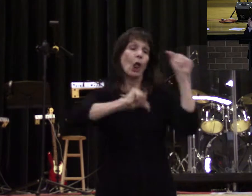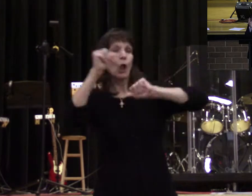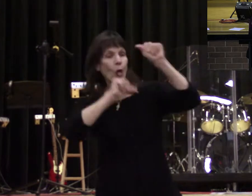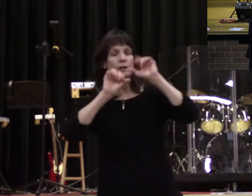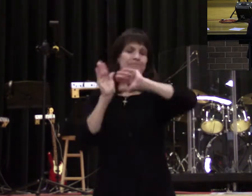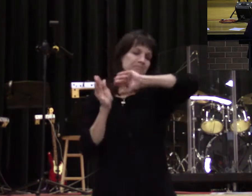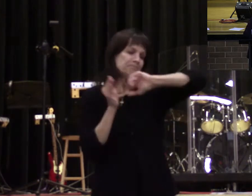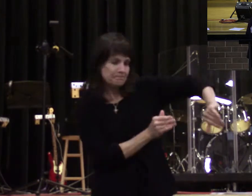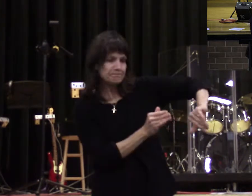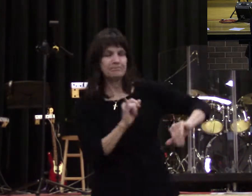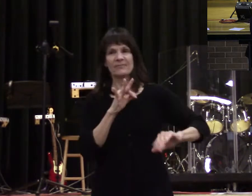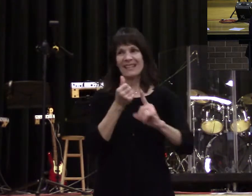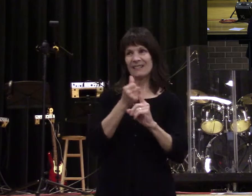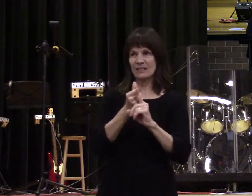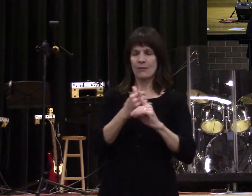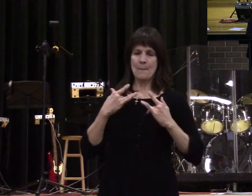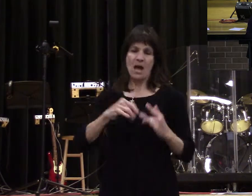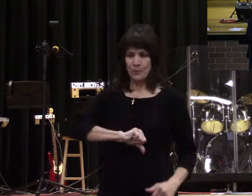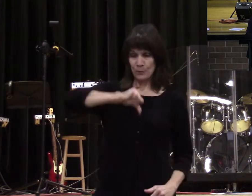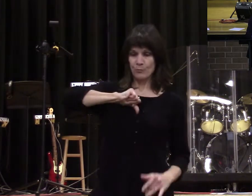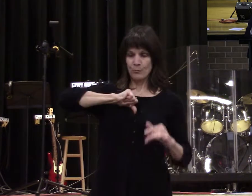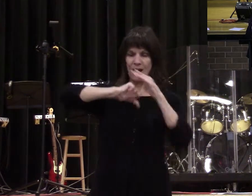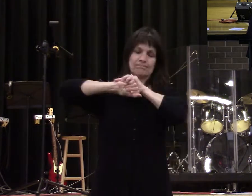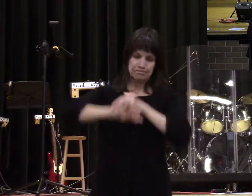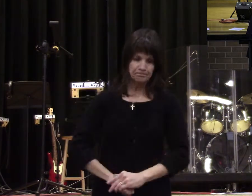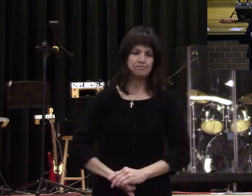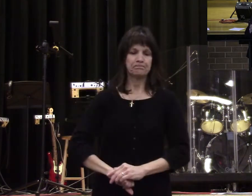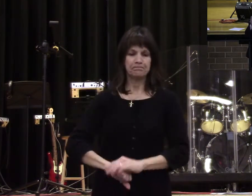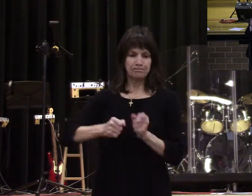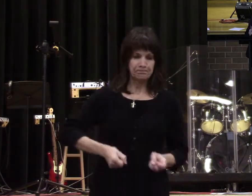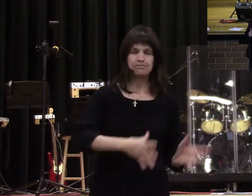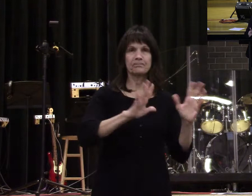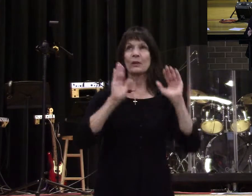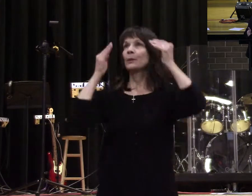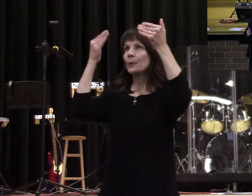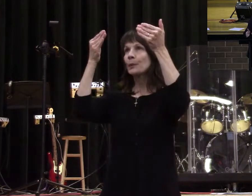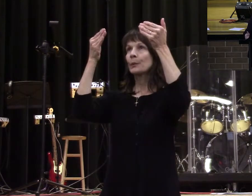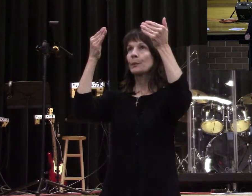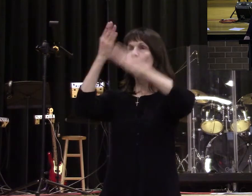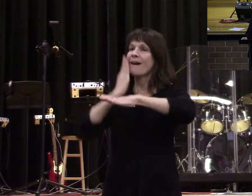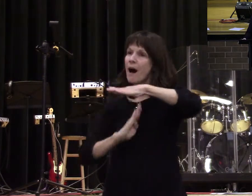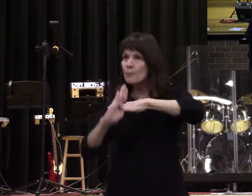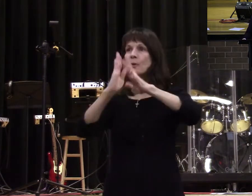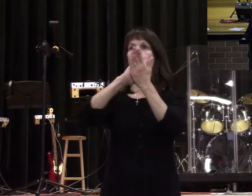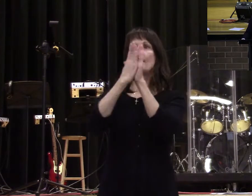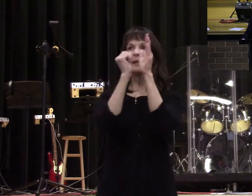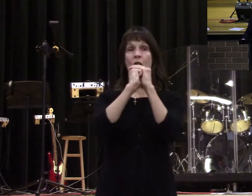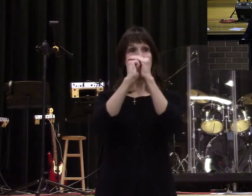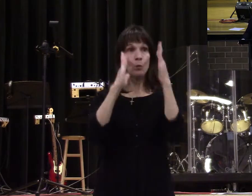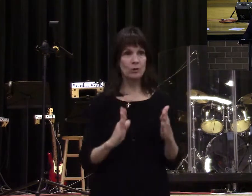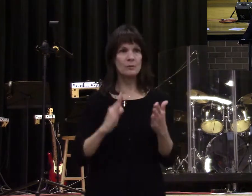your religious pridefulness. And you need to humble yourself and become a worshiper. Somebody say